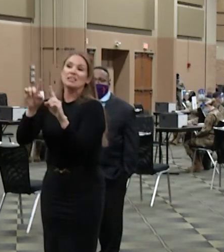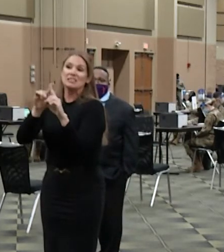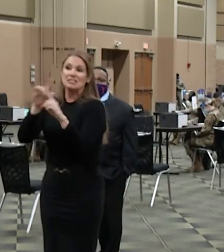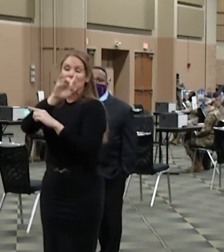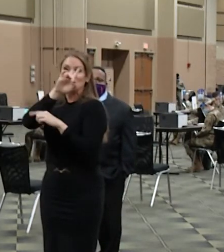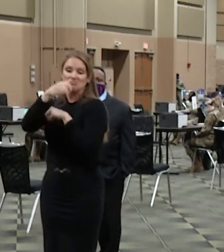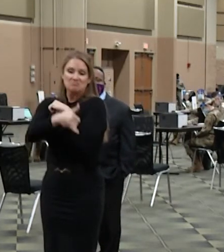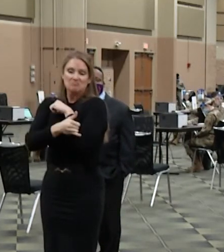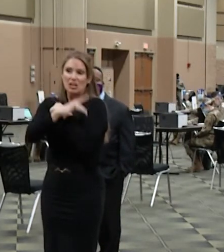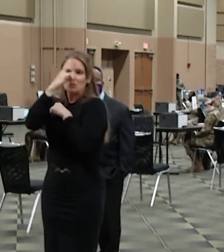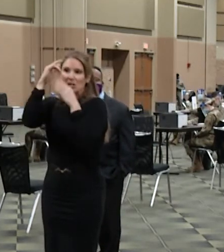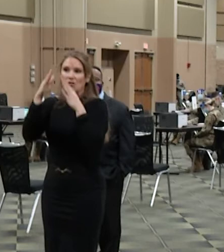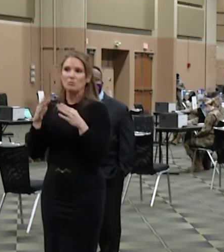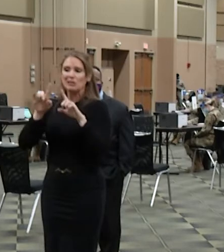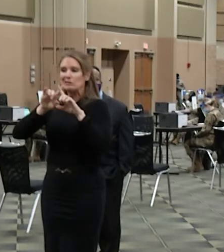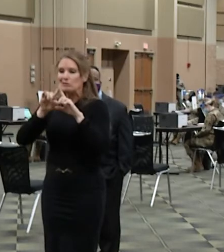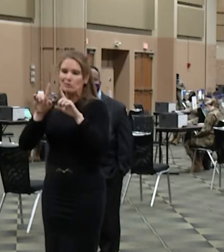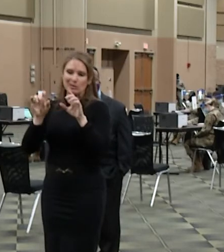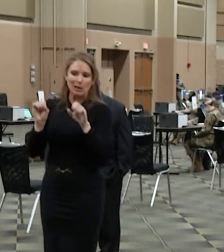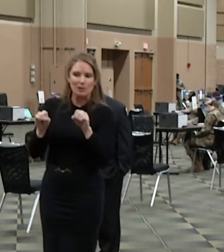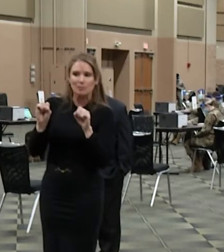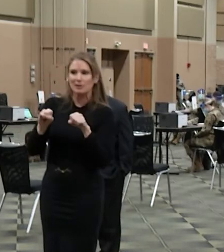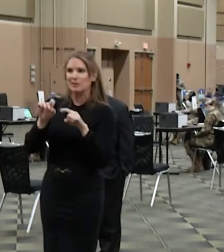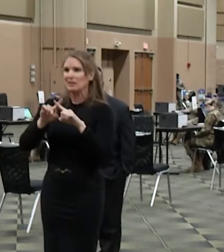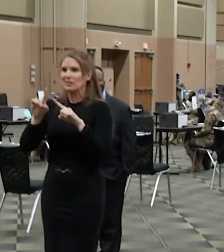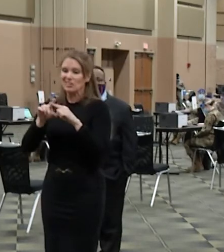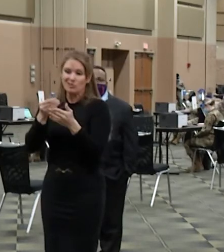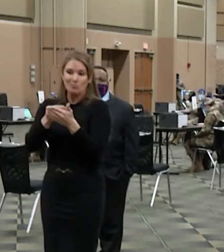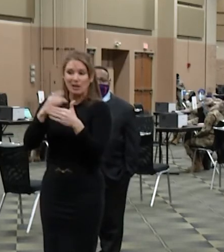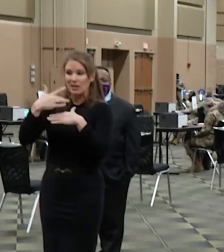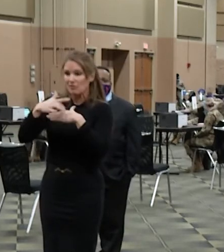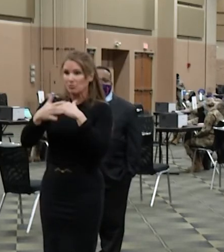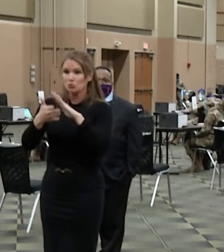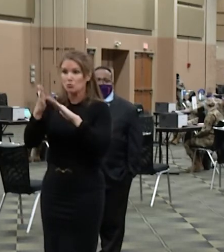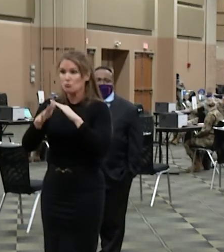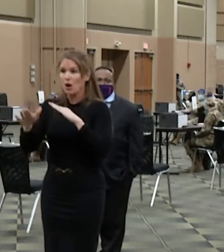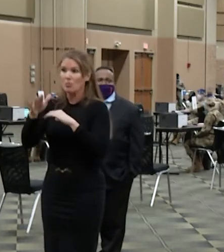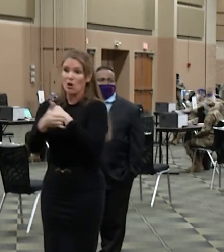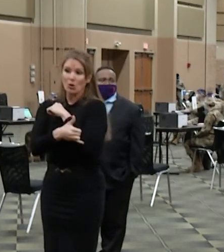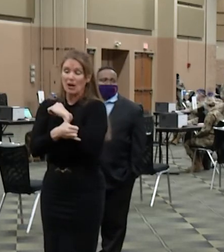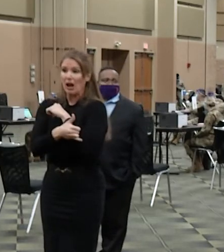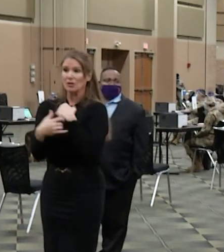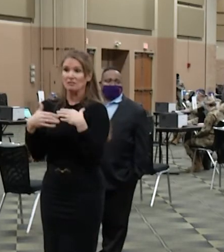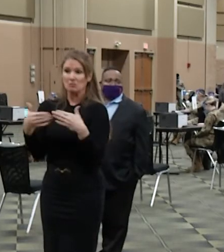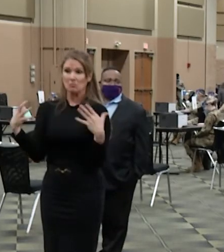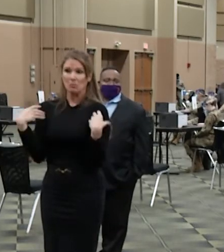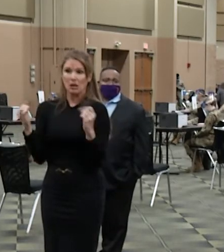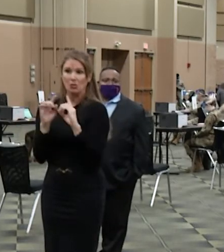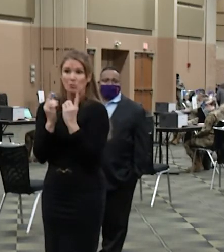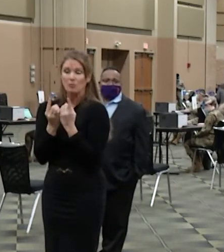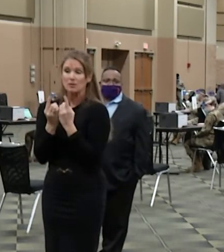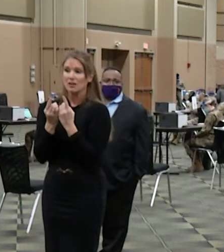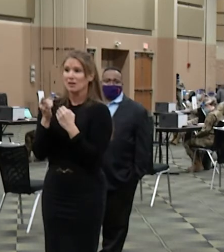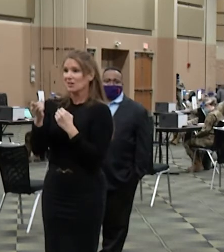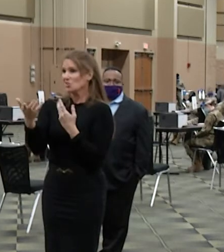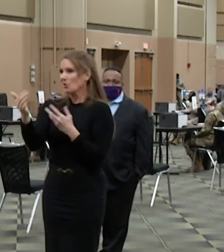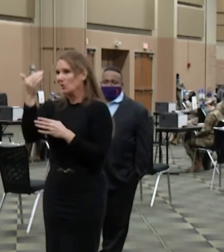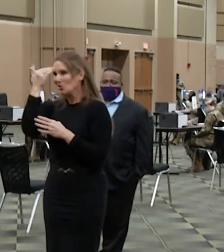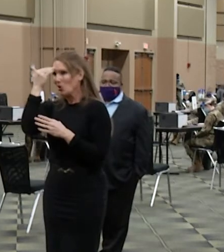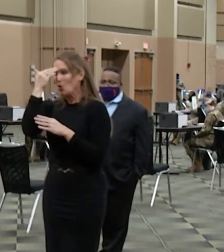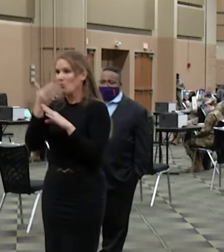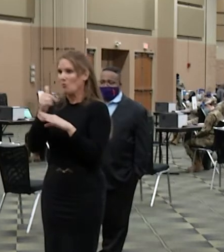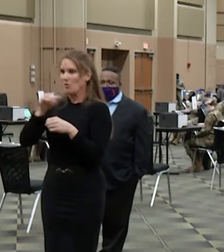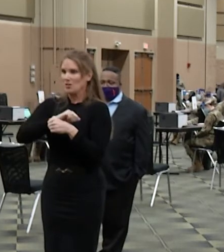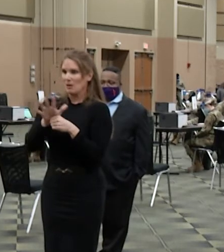have different capabilities, have different dollars available to run their county public health departments. And as you probably know, before